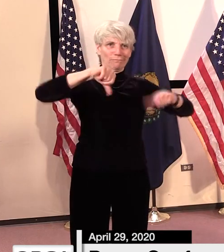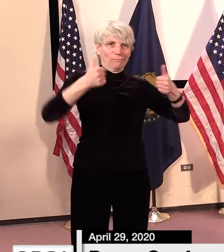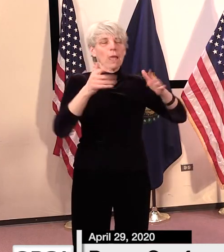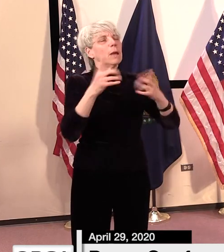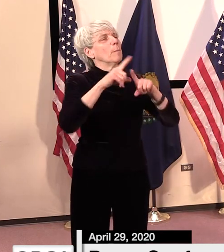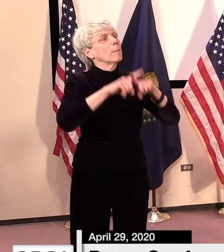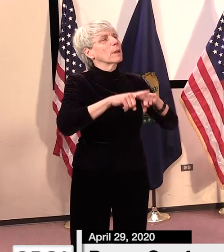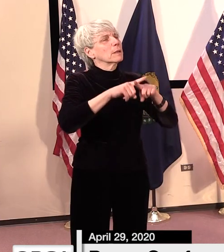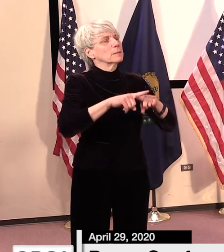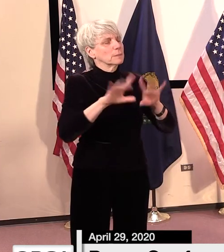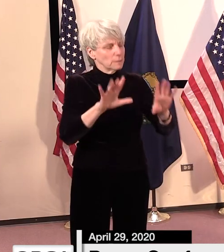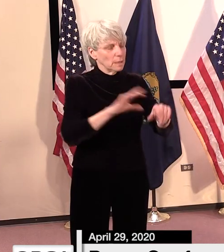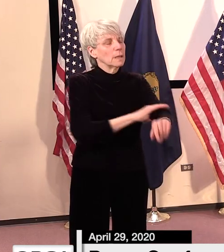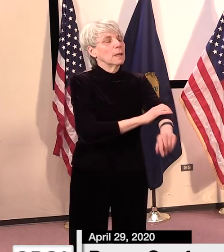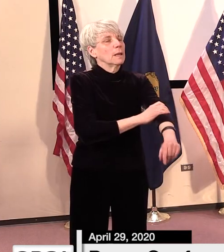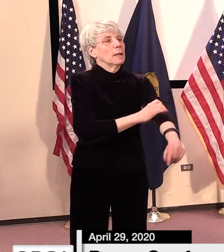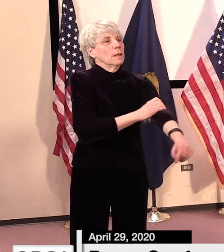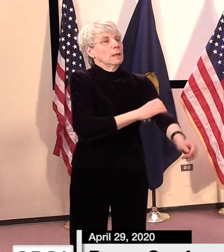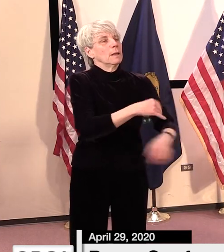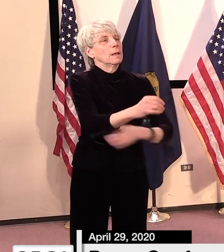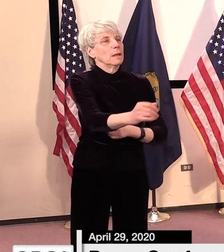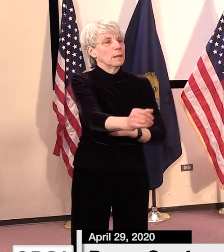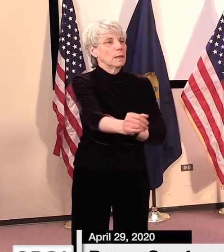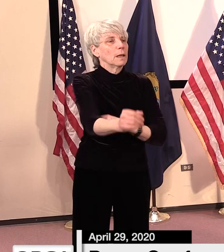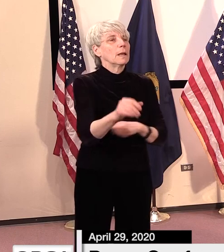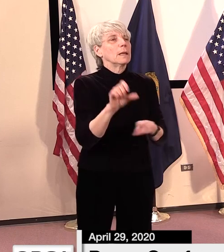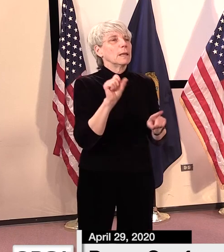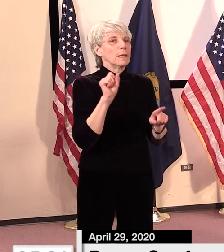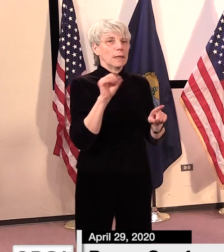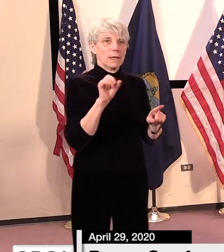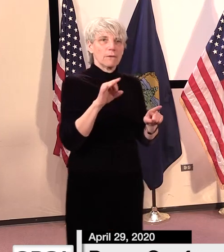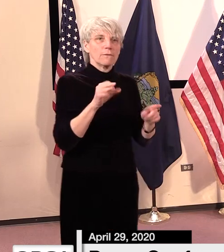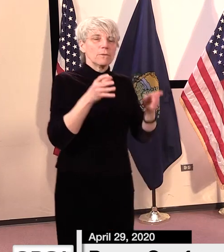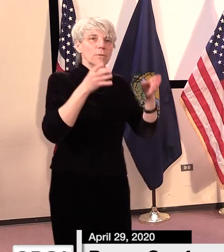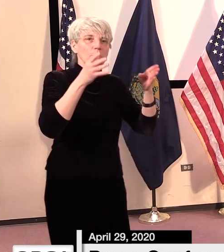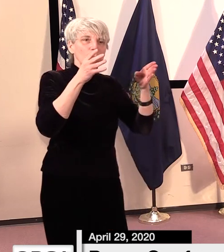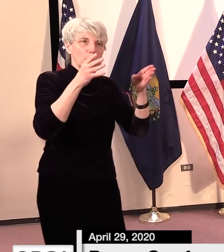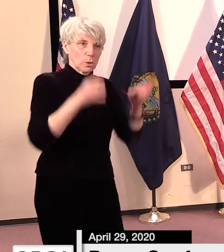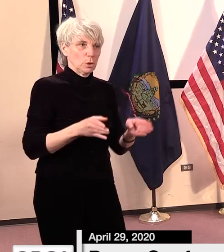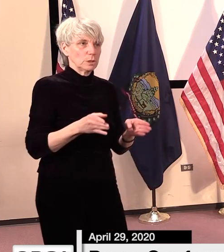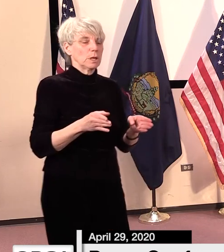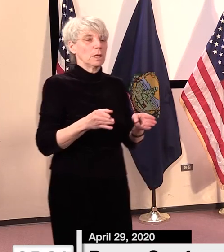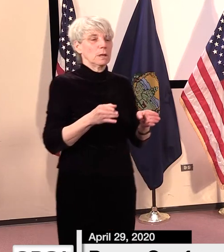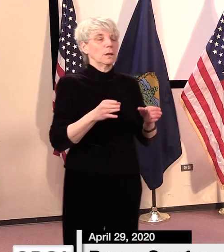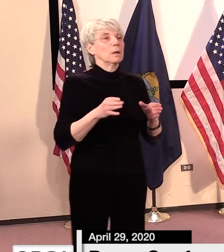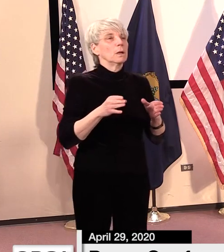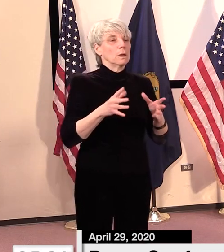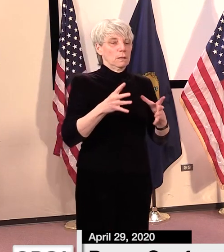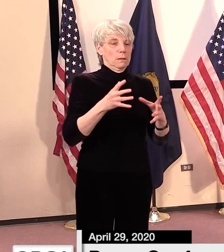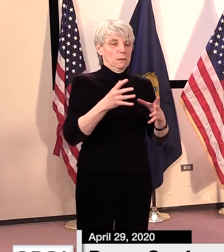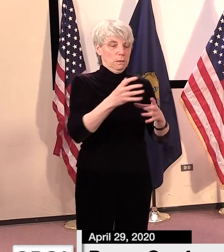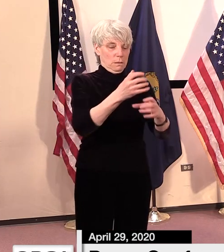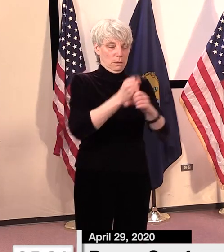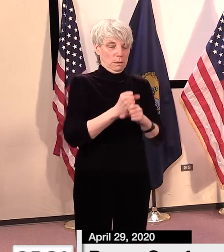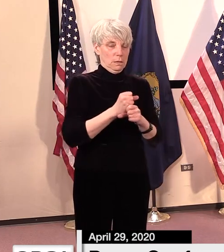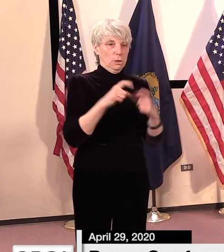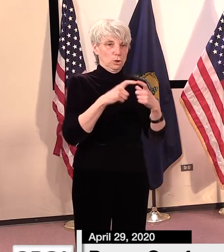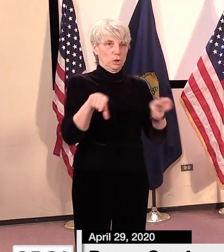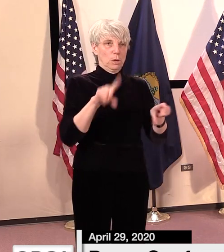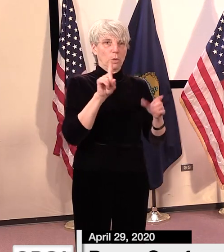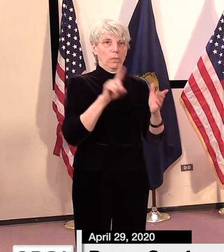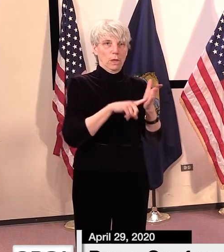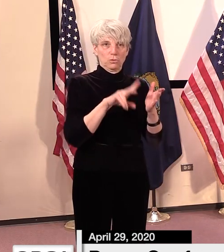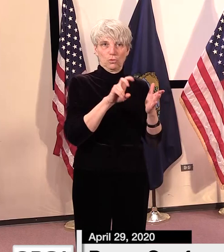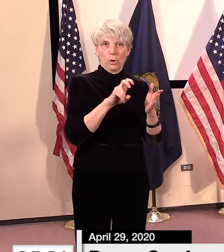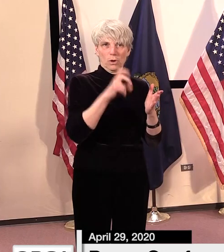program, there is a mechanism for recapturing that $600 times two that was sent